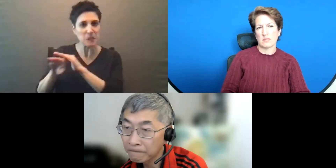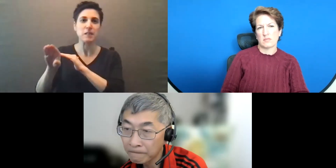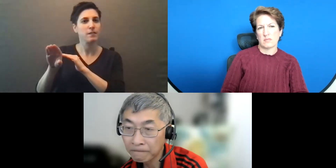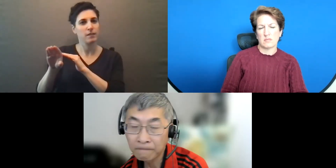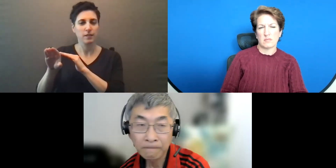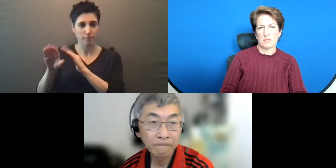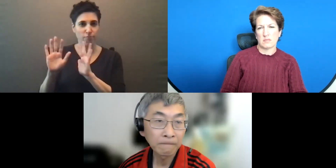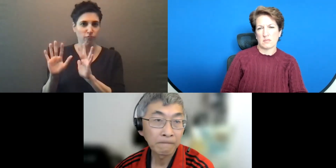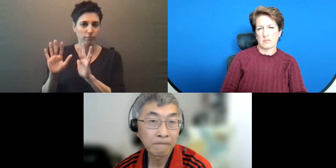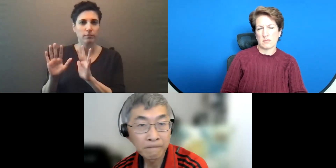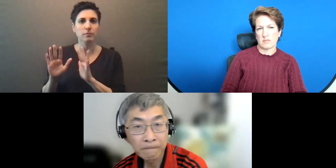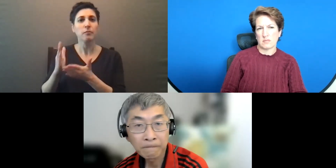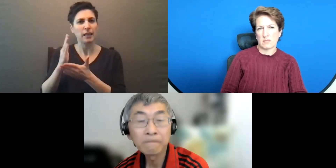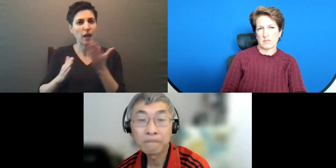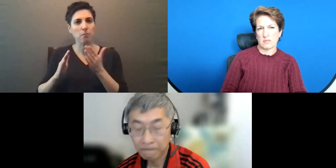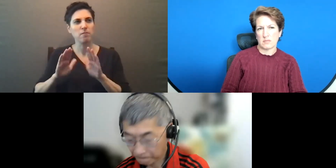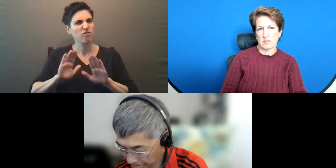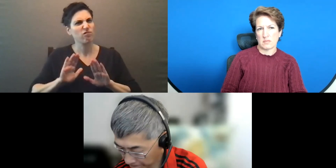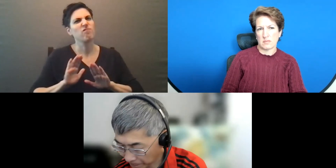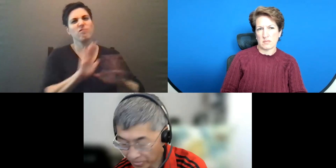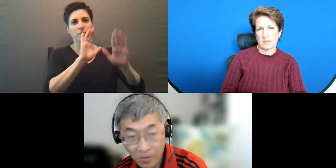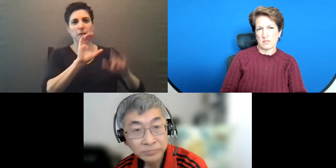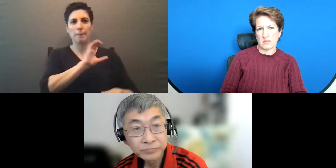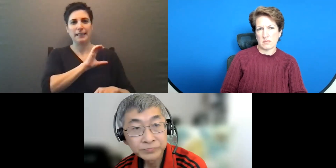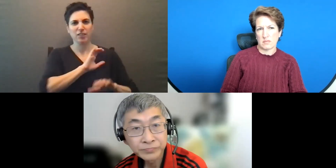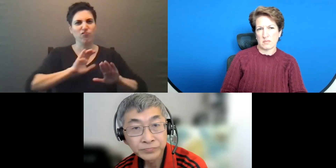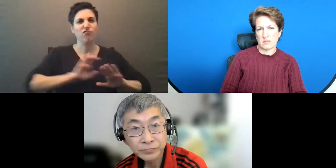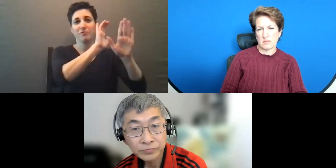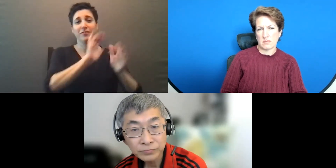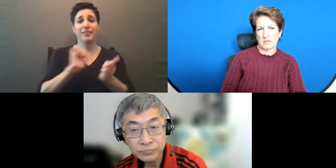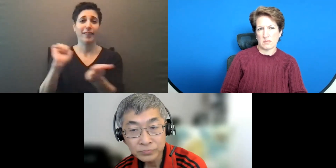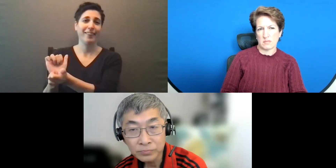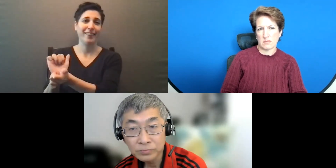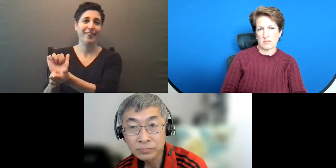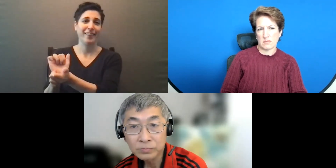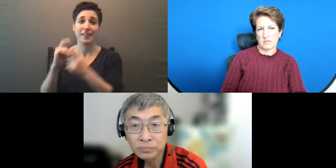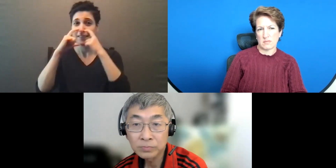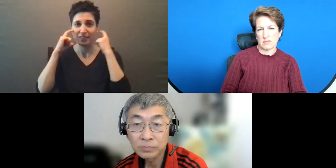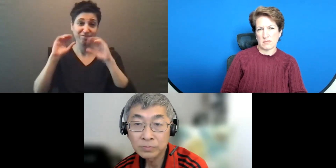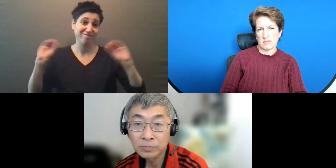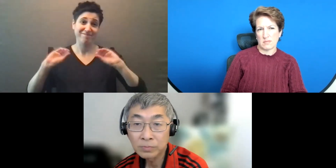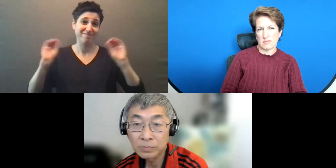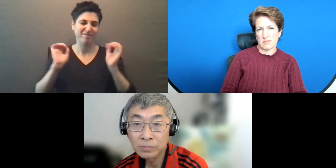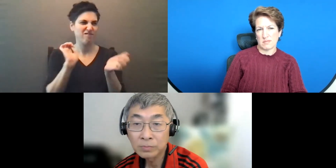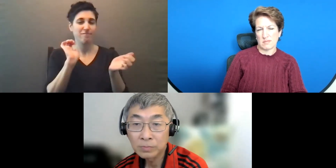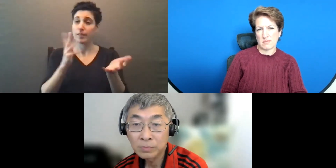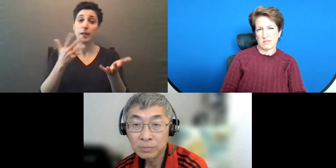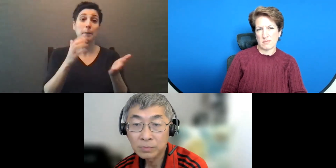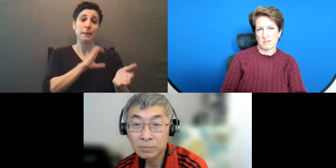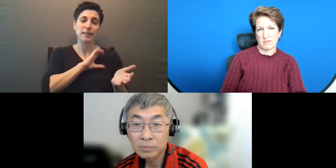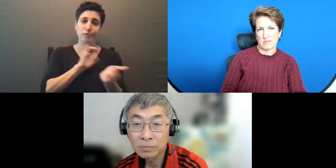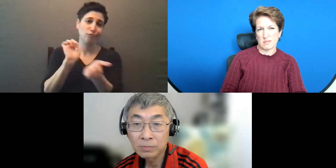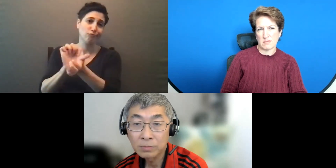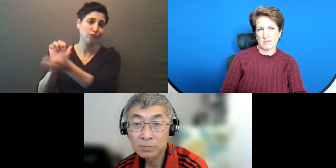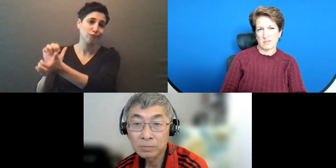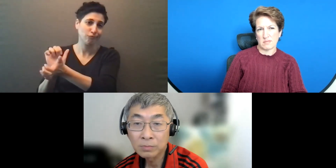of them pushed police officers and got arrested, and they weren't wearing masks. So it's very contentious. And I would say just